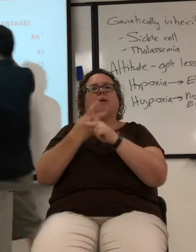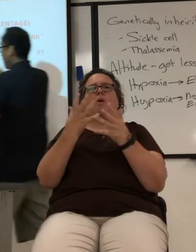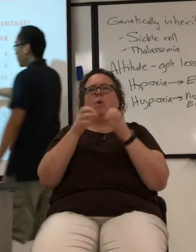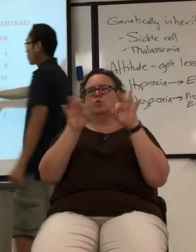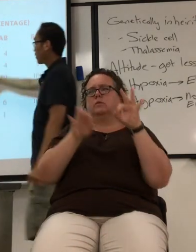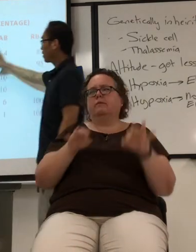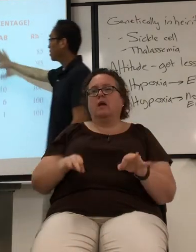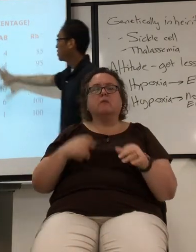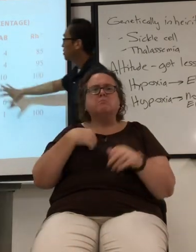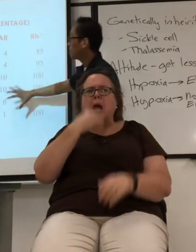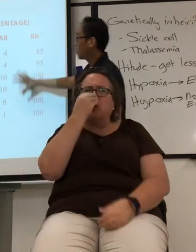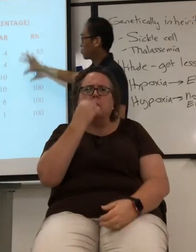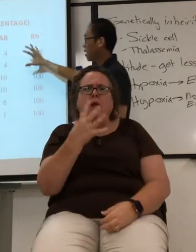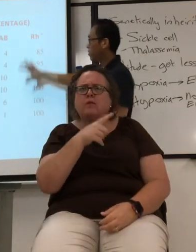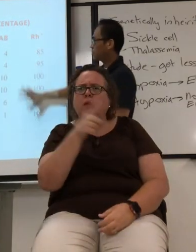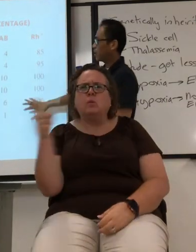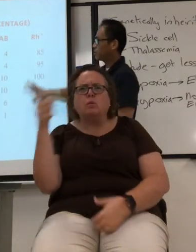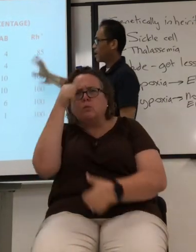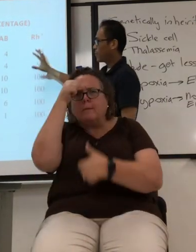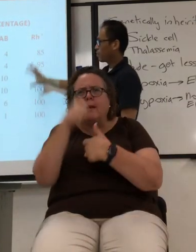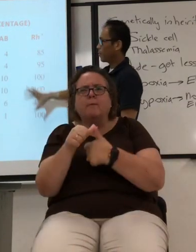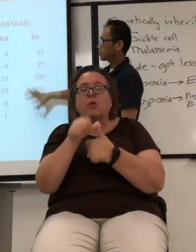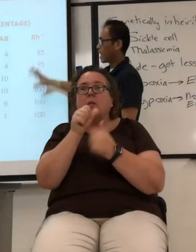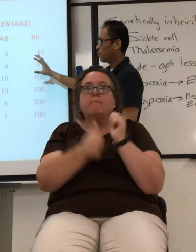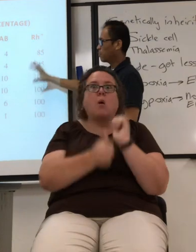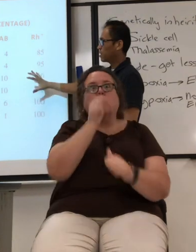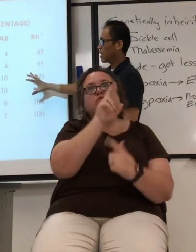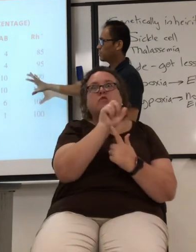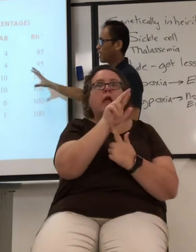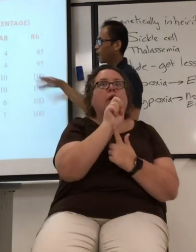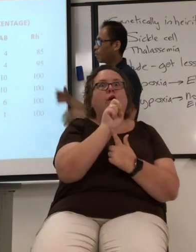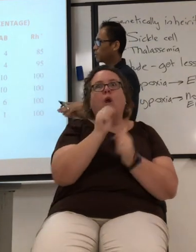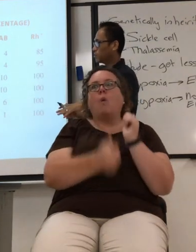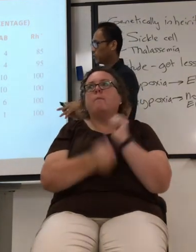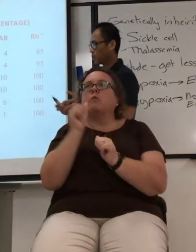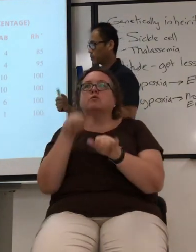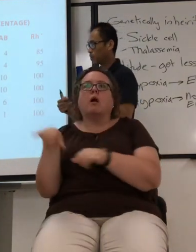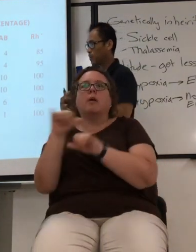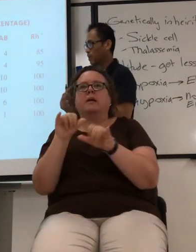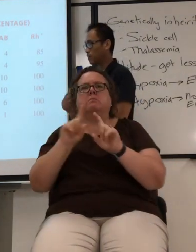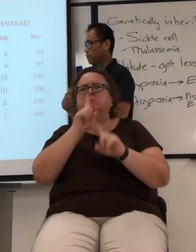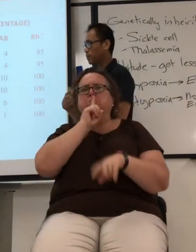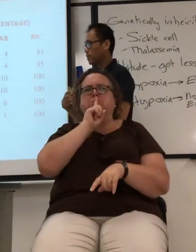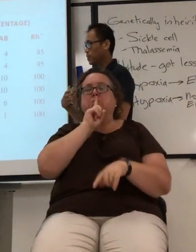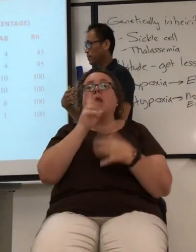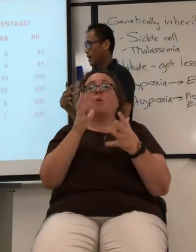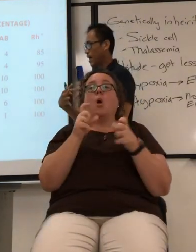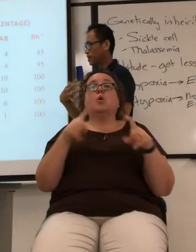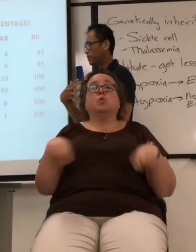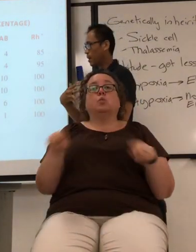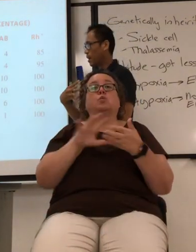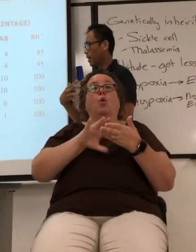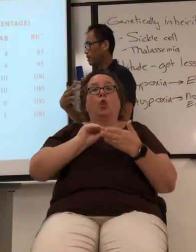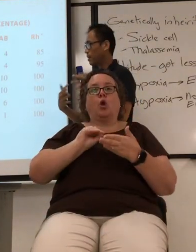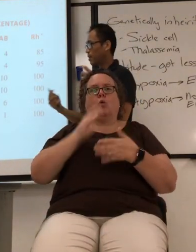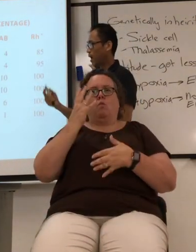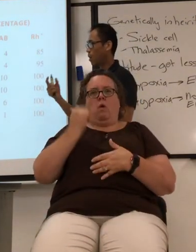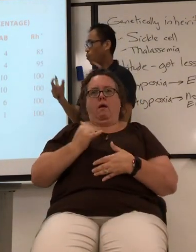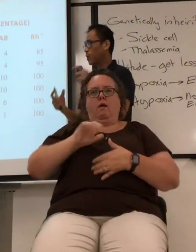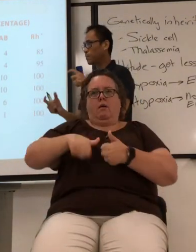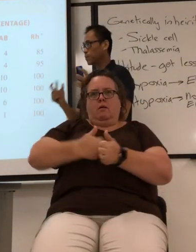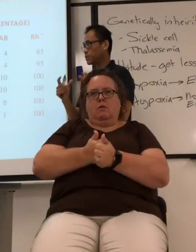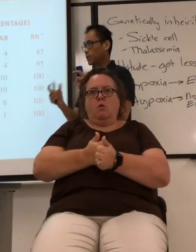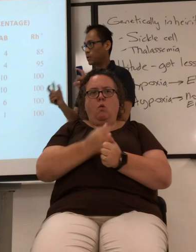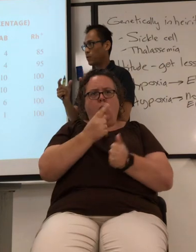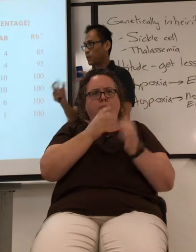that you remember the rarest blood type or the most common blood types. I want you to learn the mechanics behind